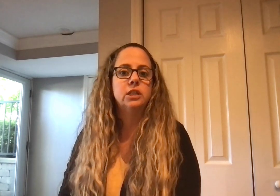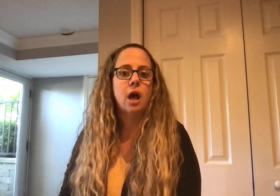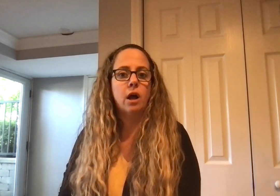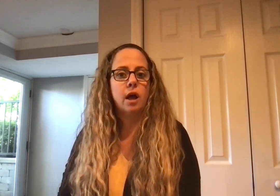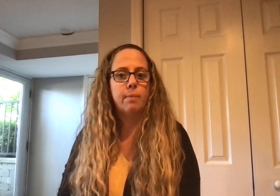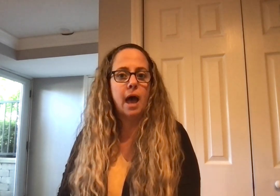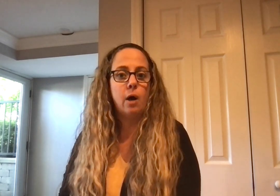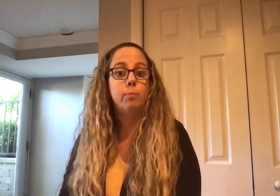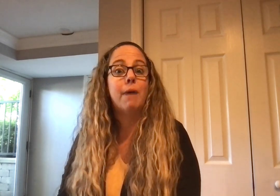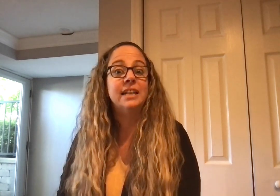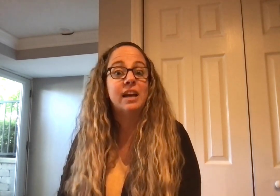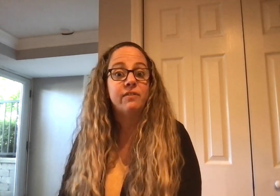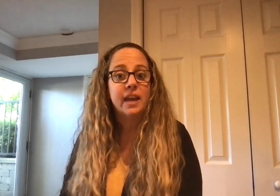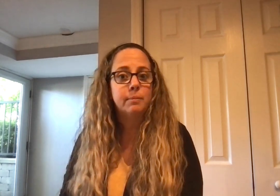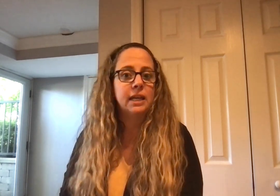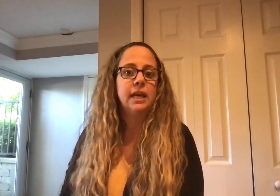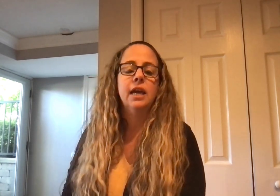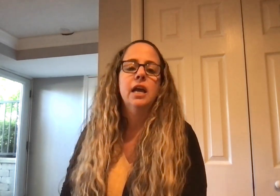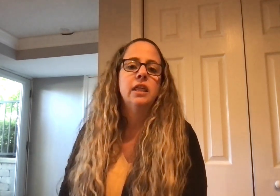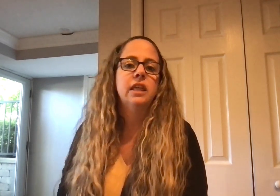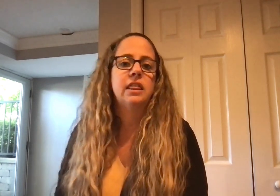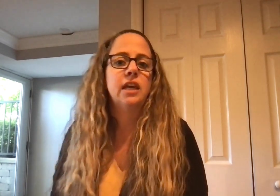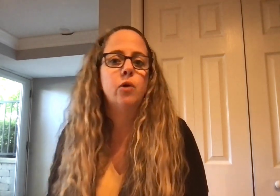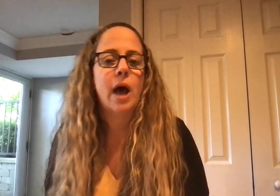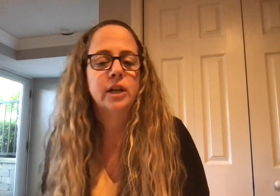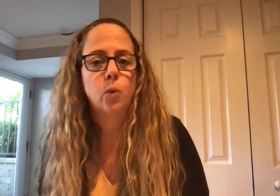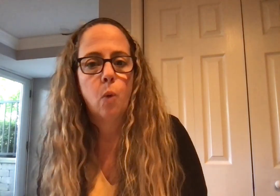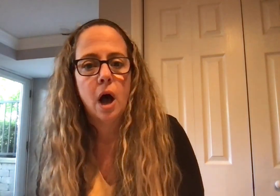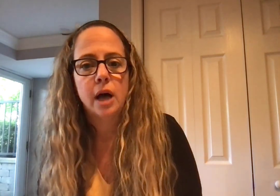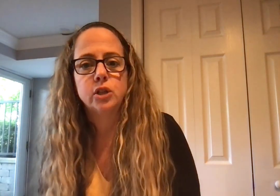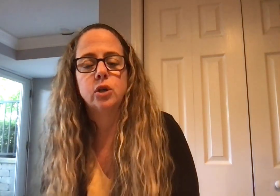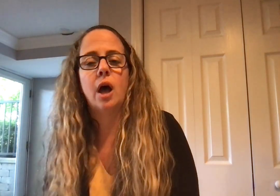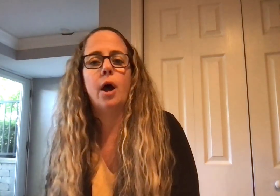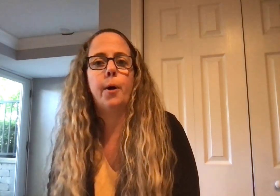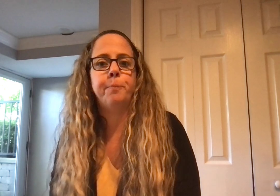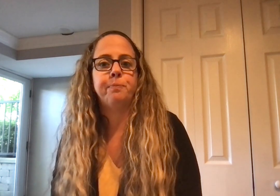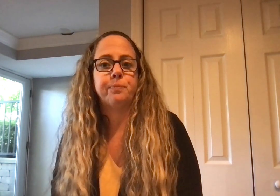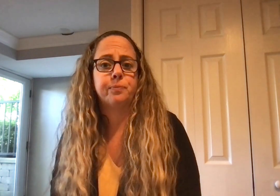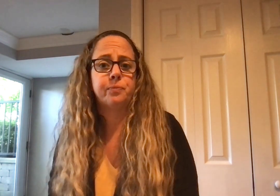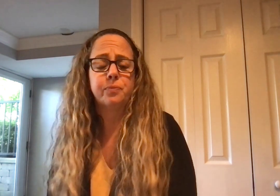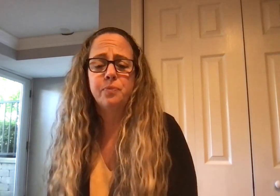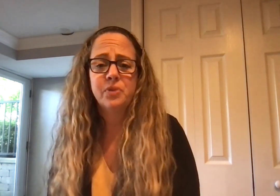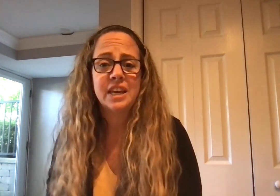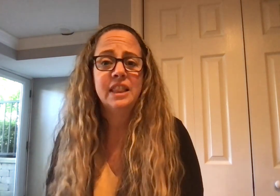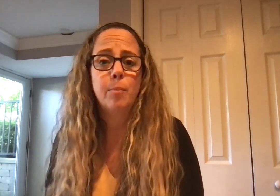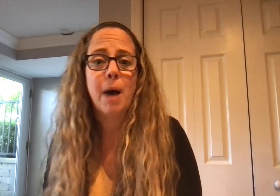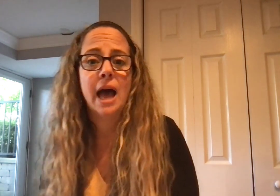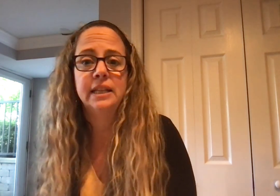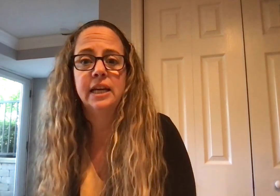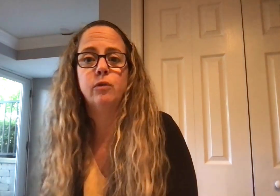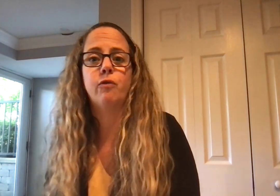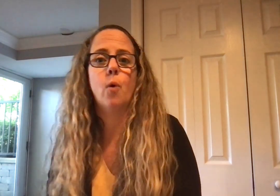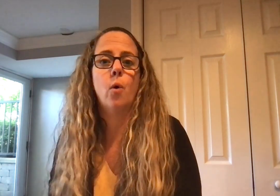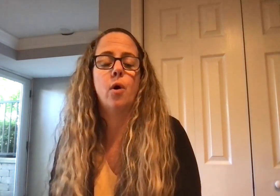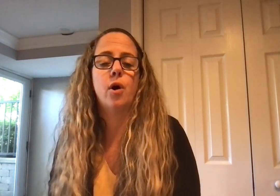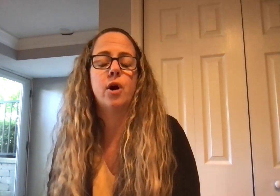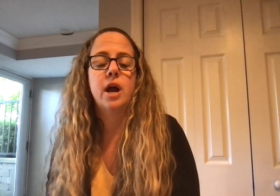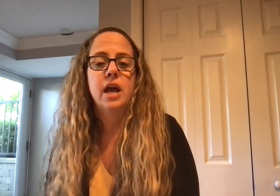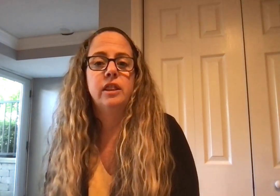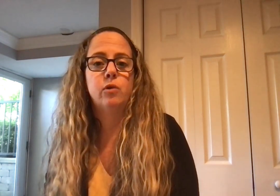talk about My Deaf Family, the thing you had to watch, the pilot for the